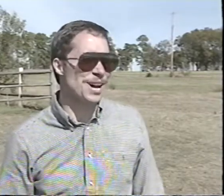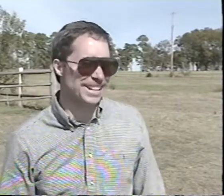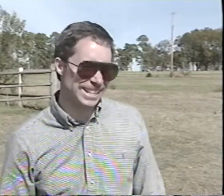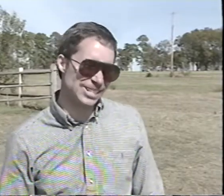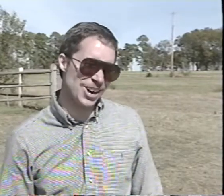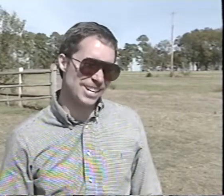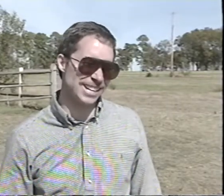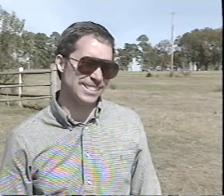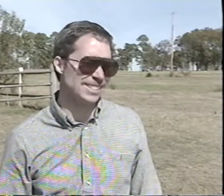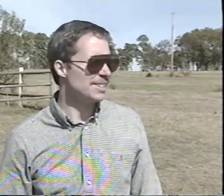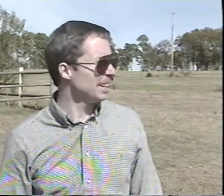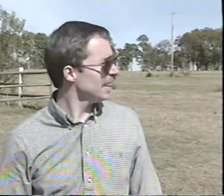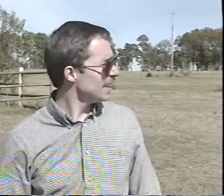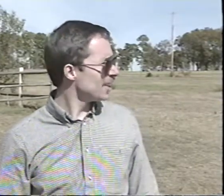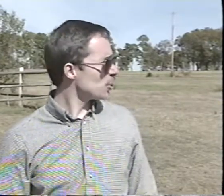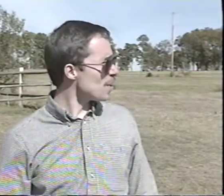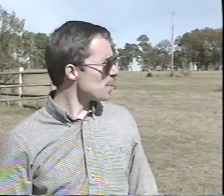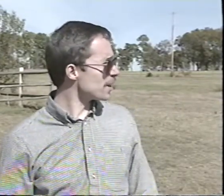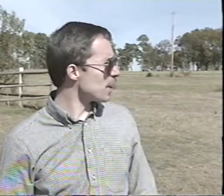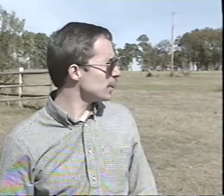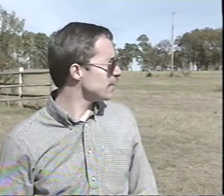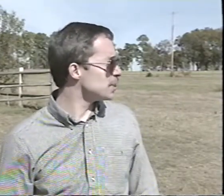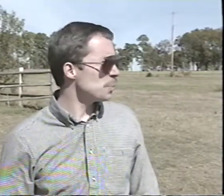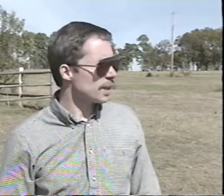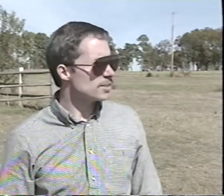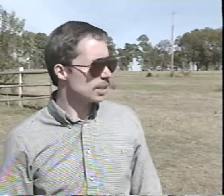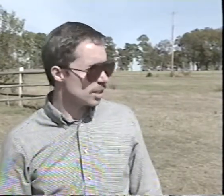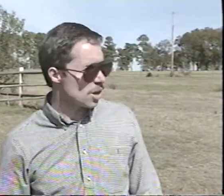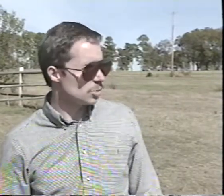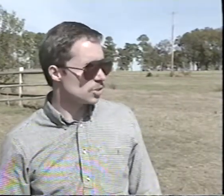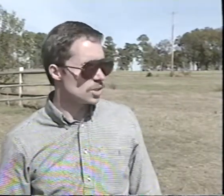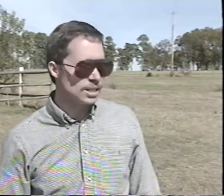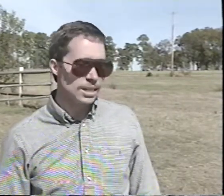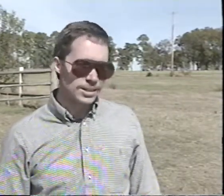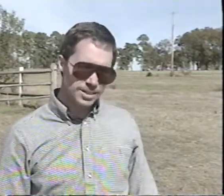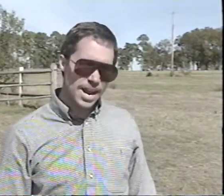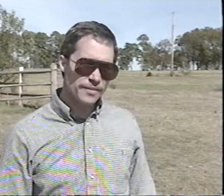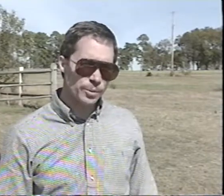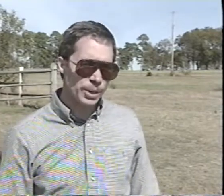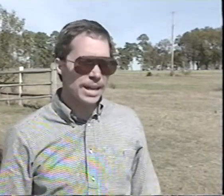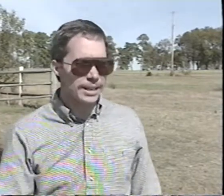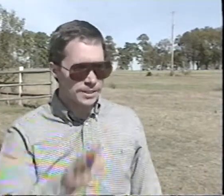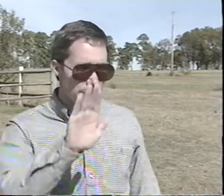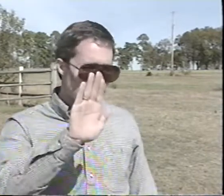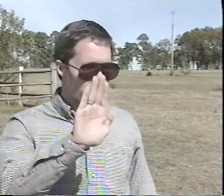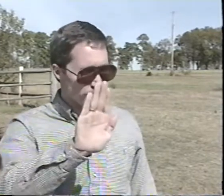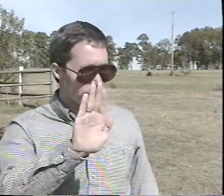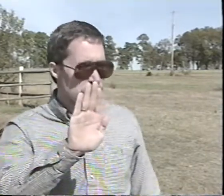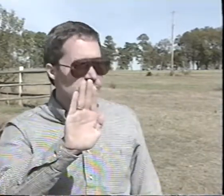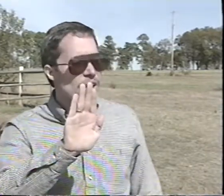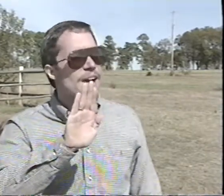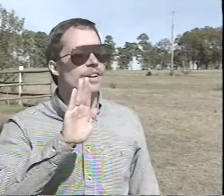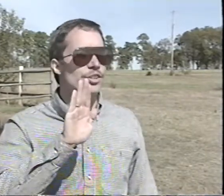than donkeys. Grandpa got rid of his pigs and goats. The sign for pig is made with a close 5 under the